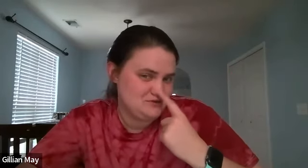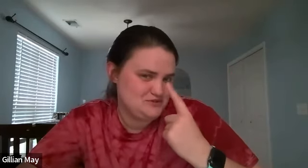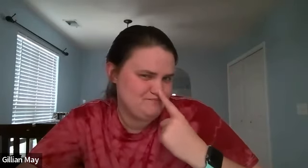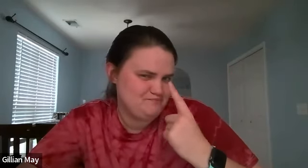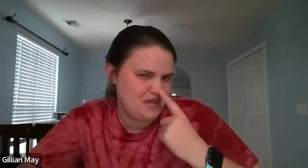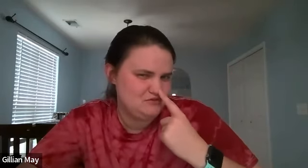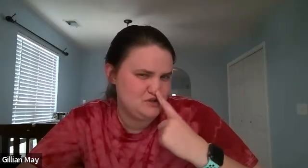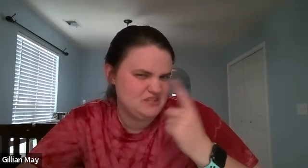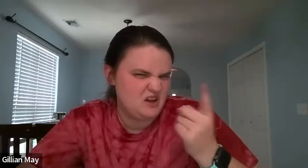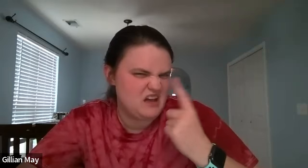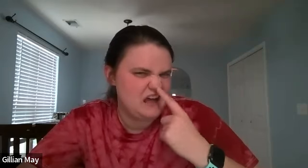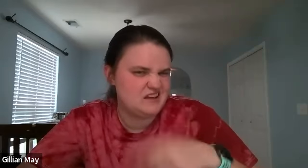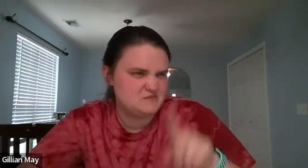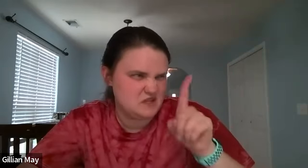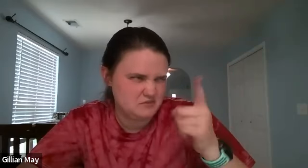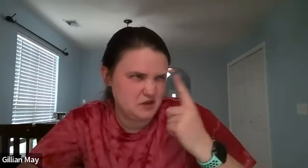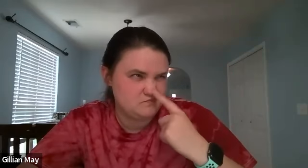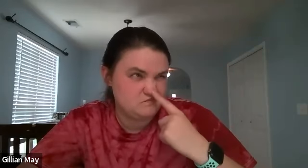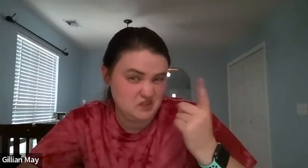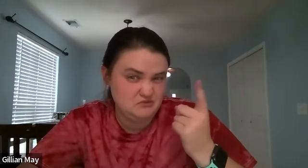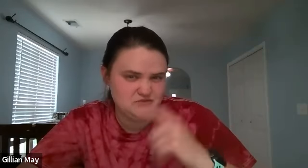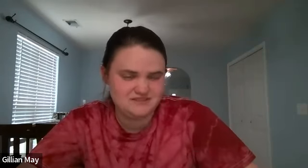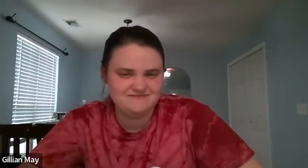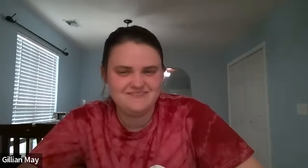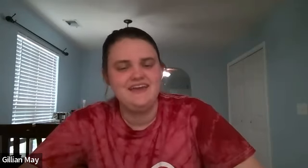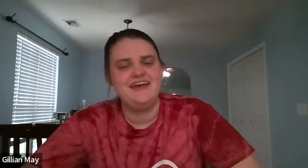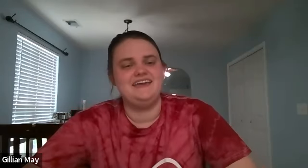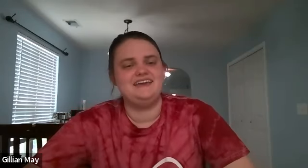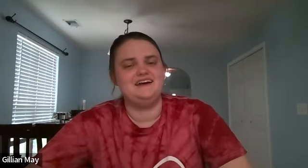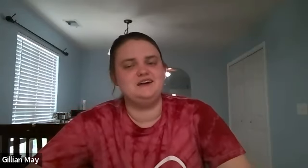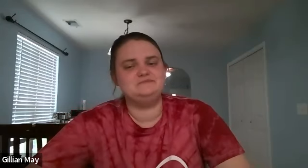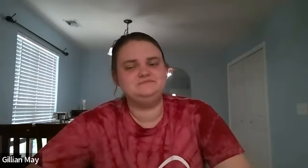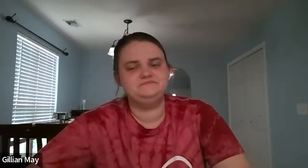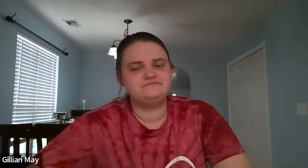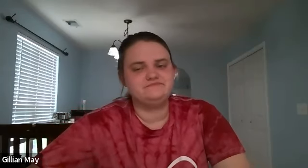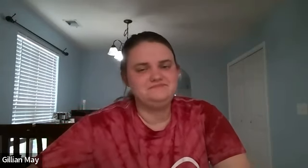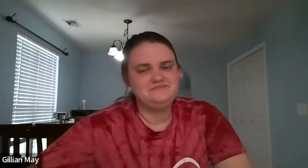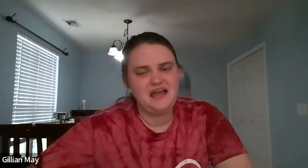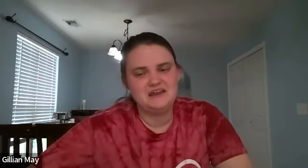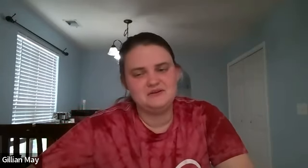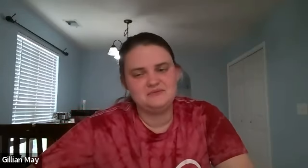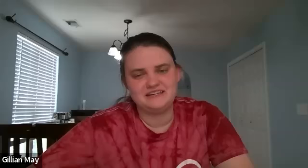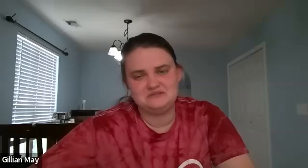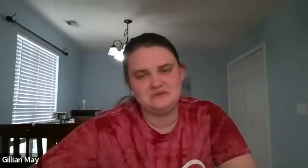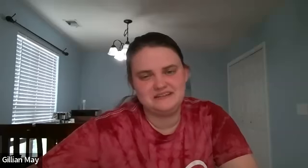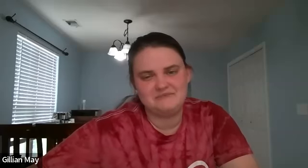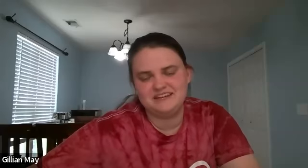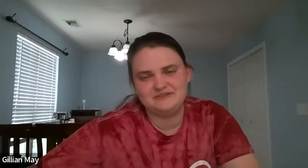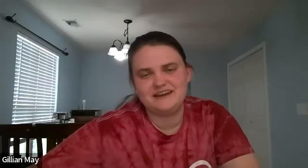nose. You nosy. And a lot of times I'll look at them and go, you nosy. And I know I'm getting into a story time. I do that a